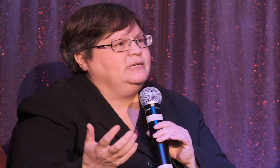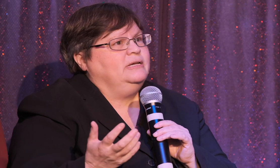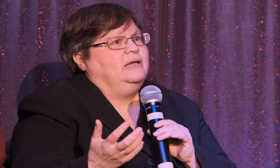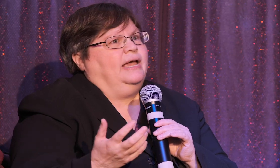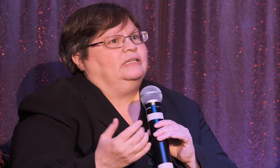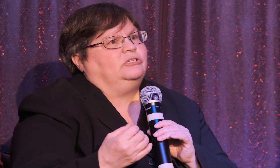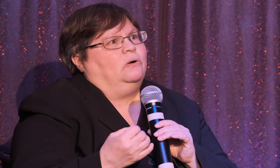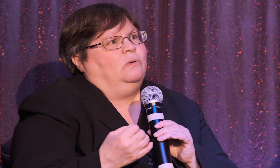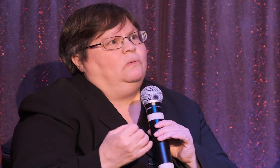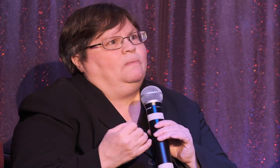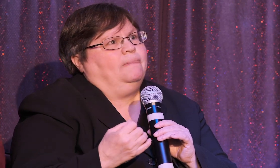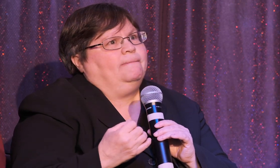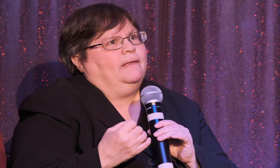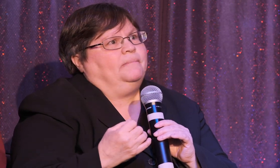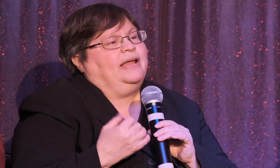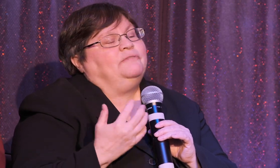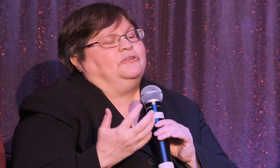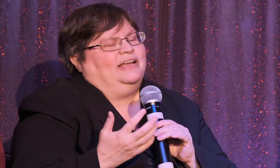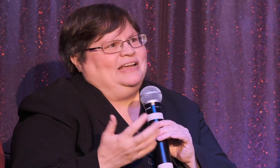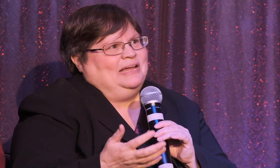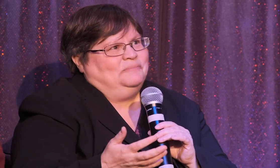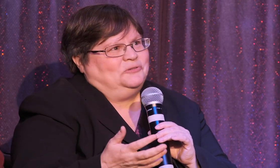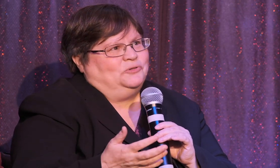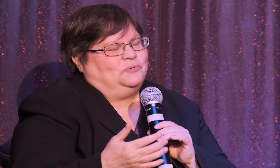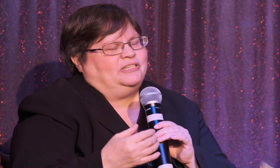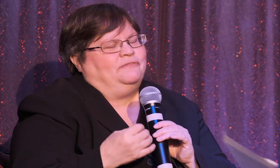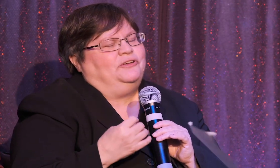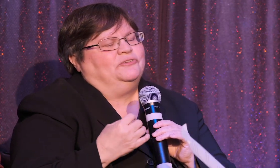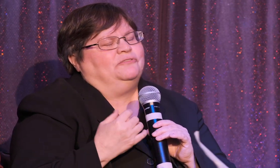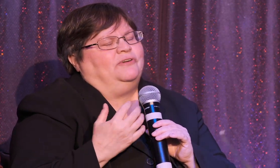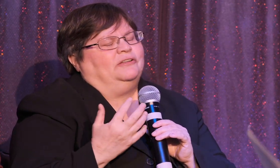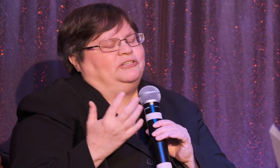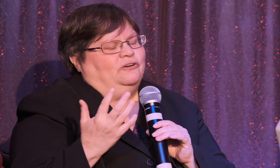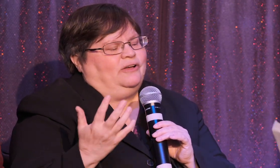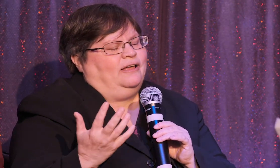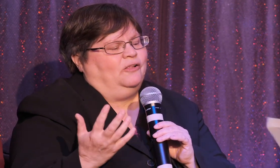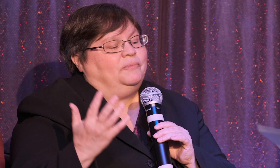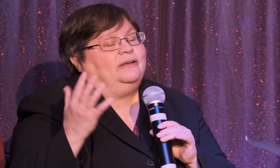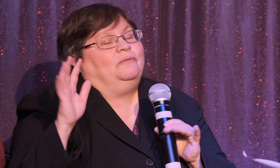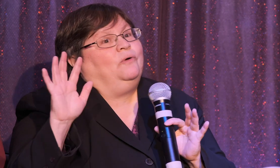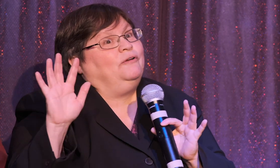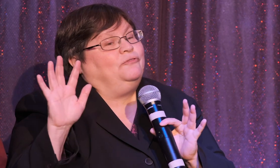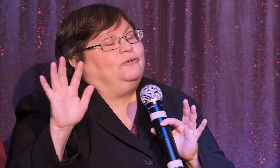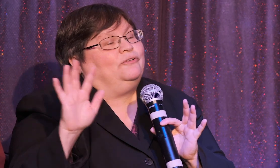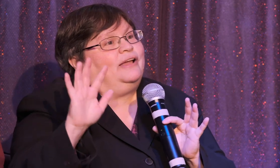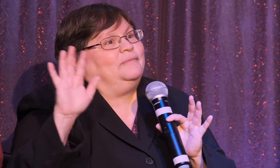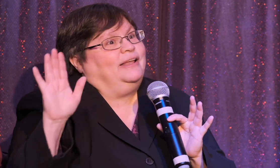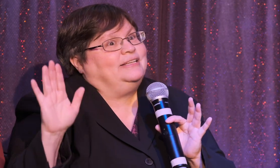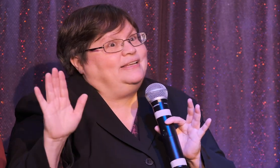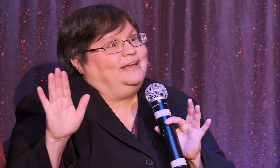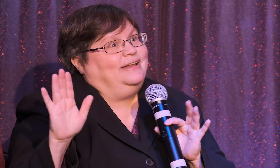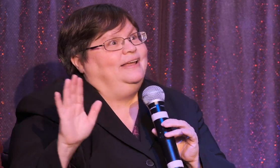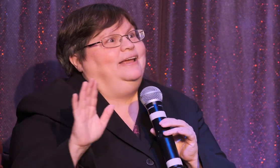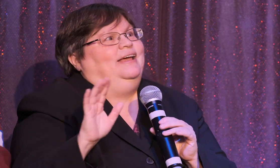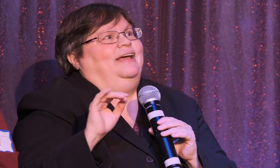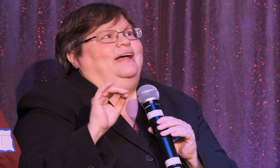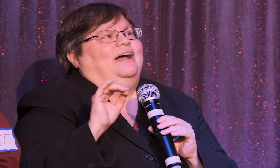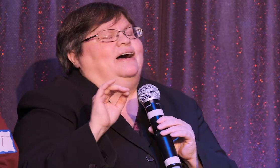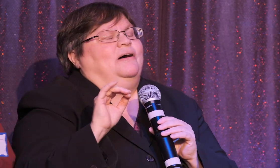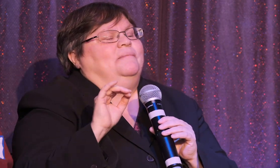communities. And so, but after the gay games, which was 7 years of volunteer hell, but wonderful, I'm glad I did